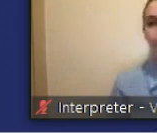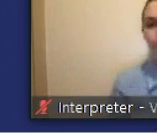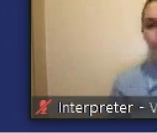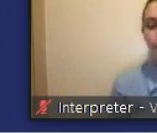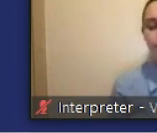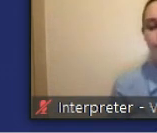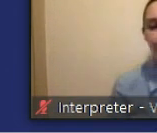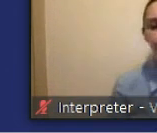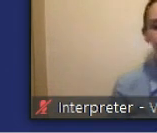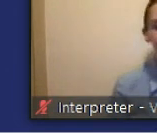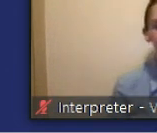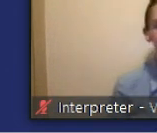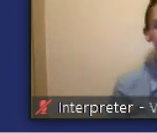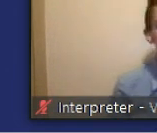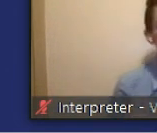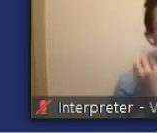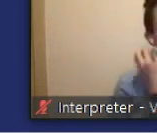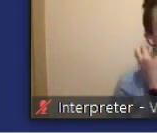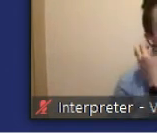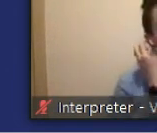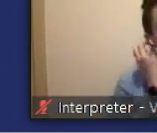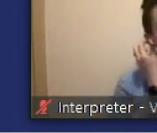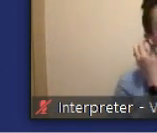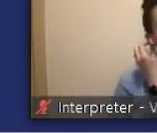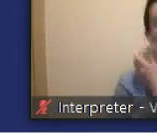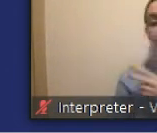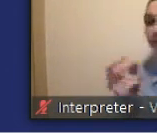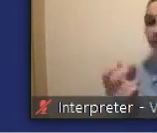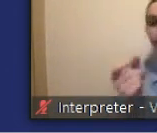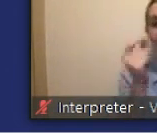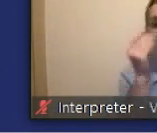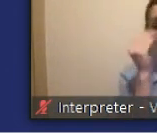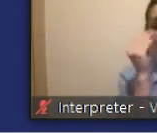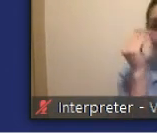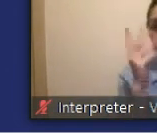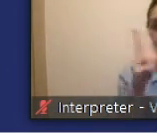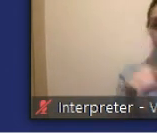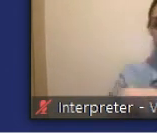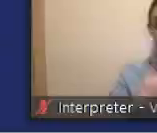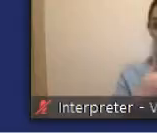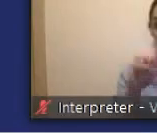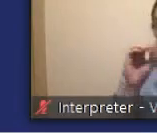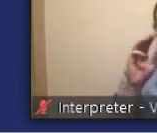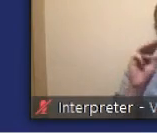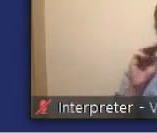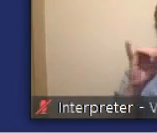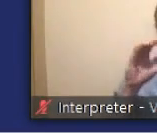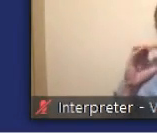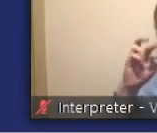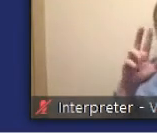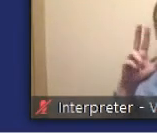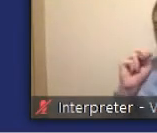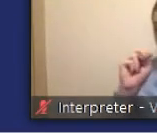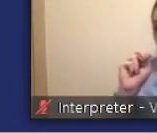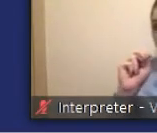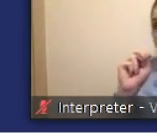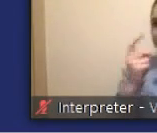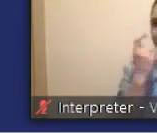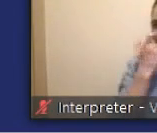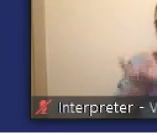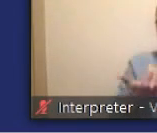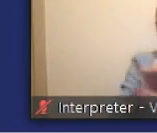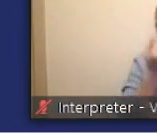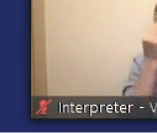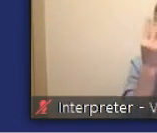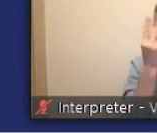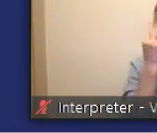please. Just a quick update on Omicron. So there has been some new data that has come out. Much of the